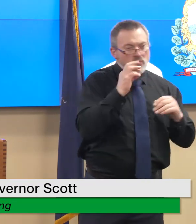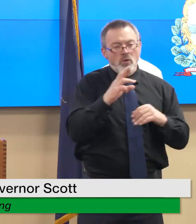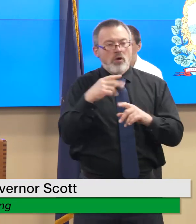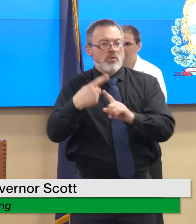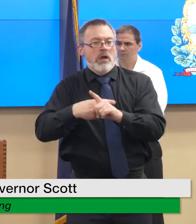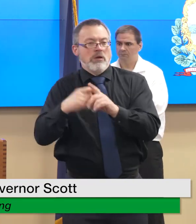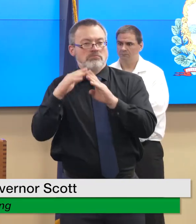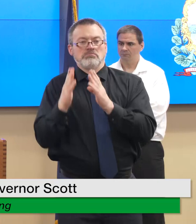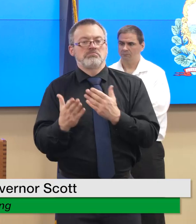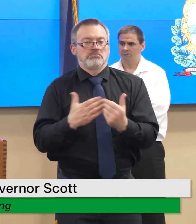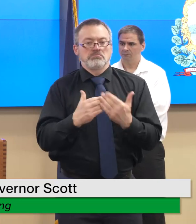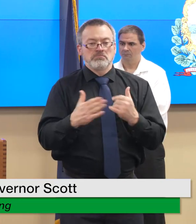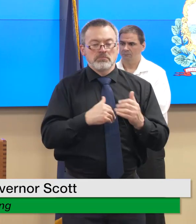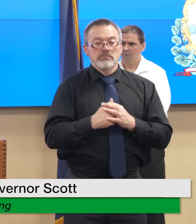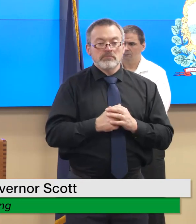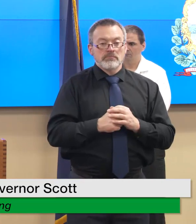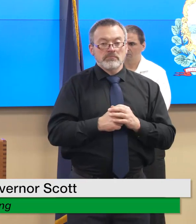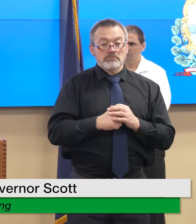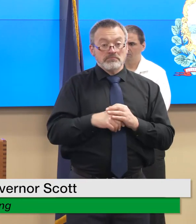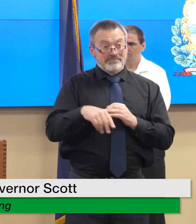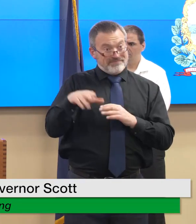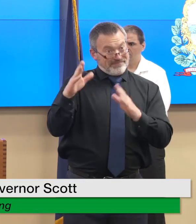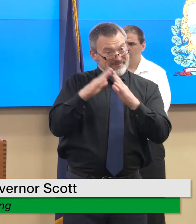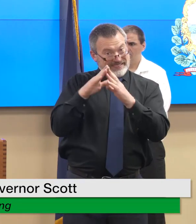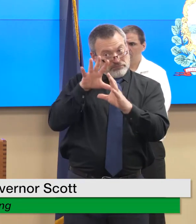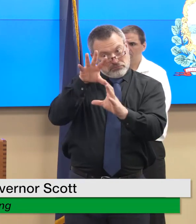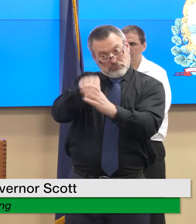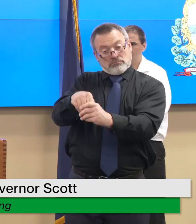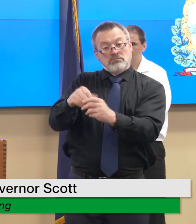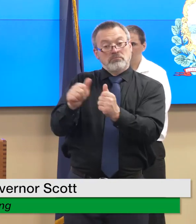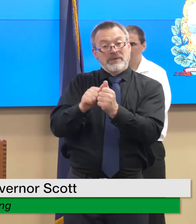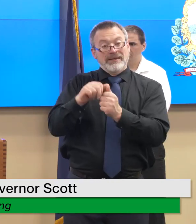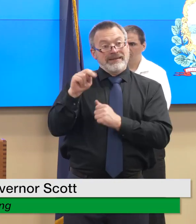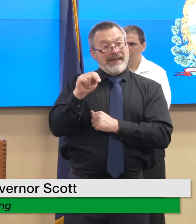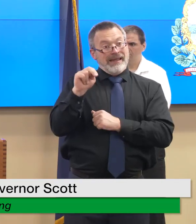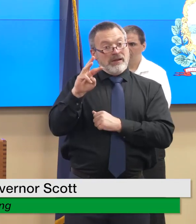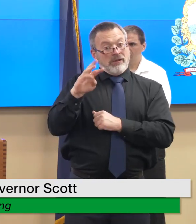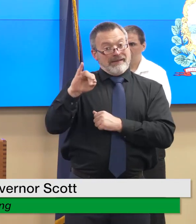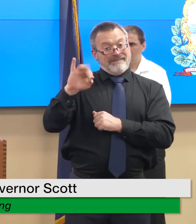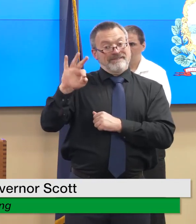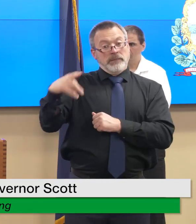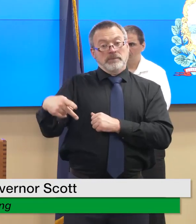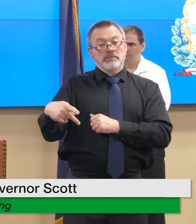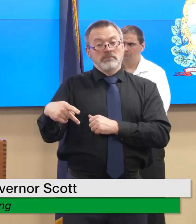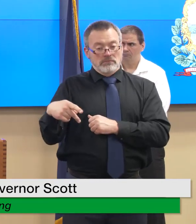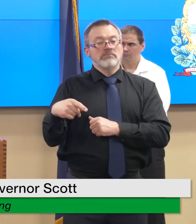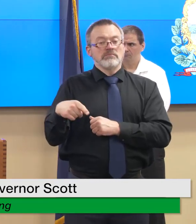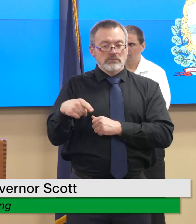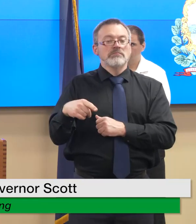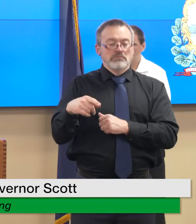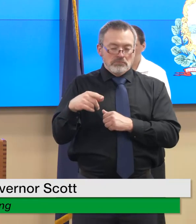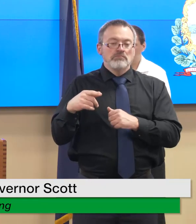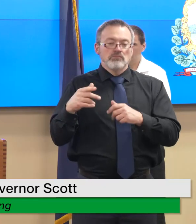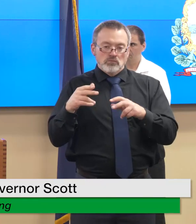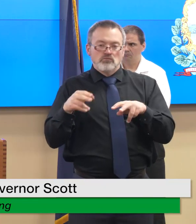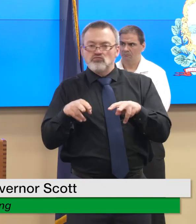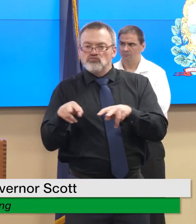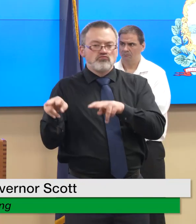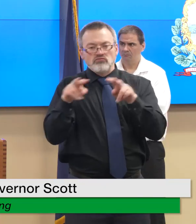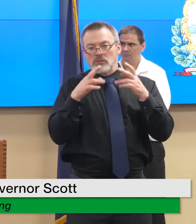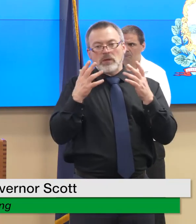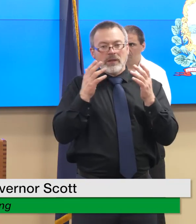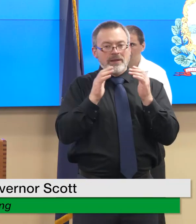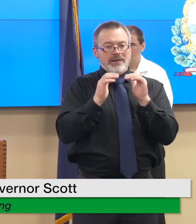the NFIP, a community agrees to, at a minimum, regulate land development in the